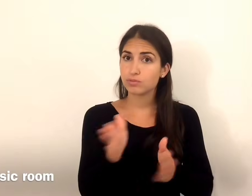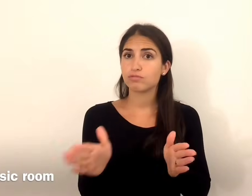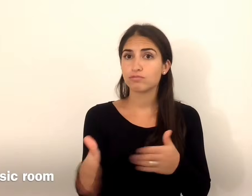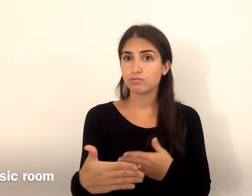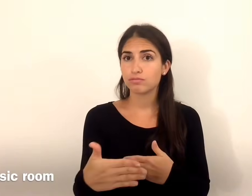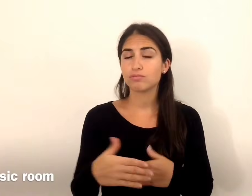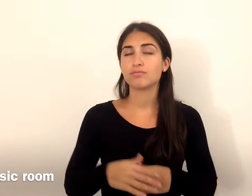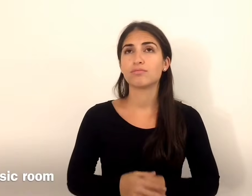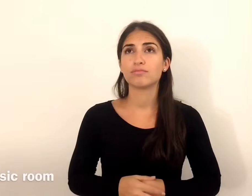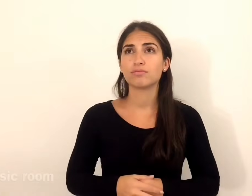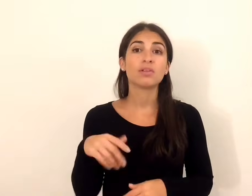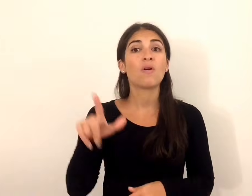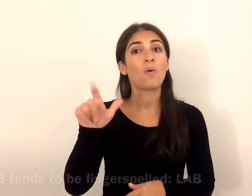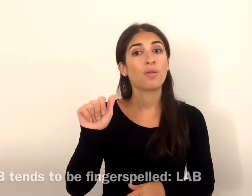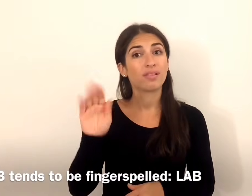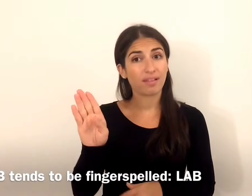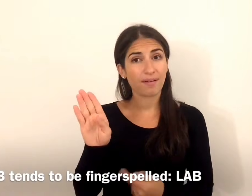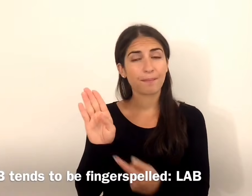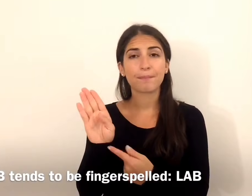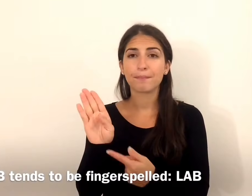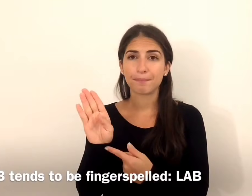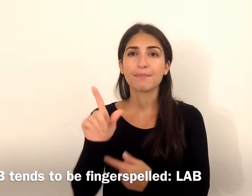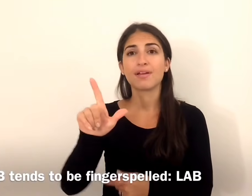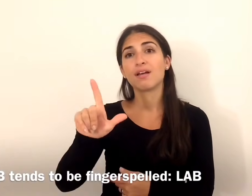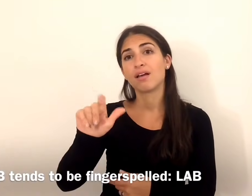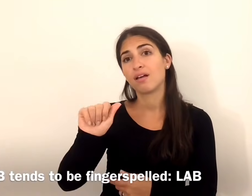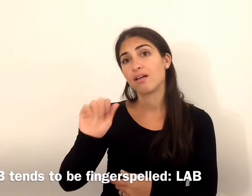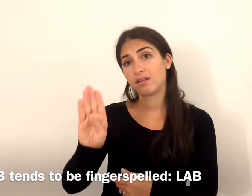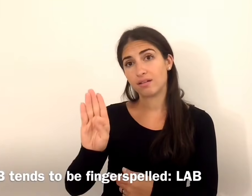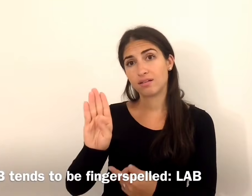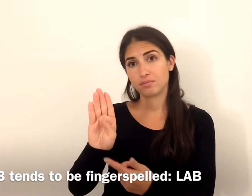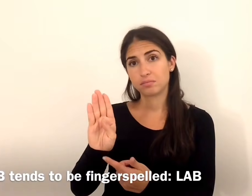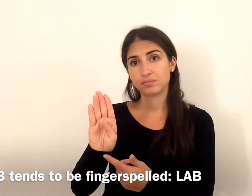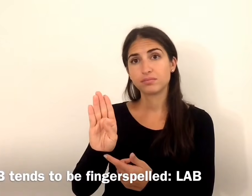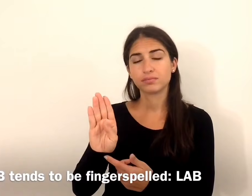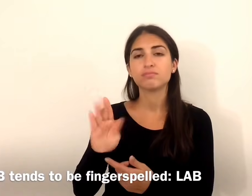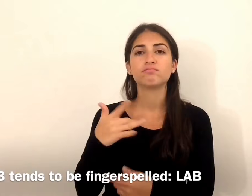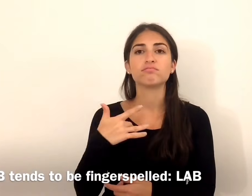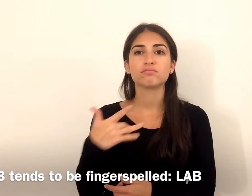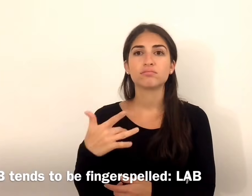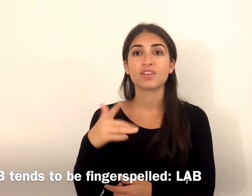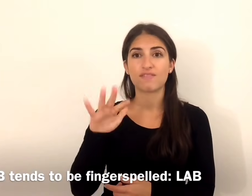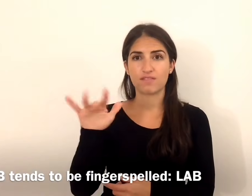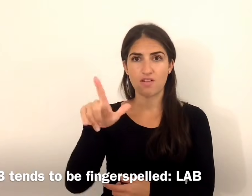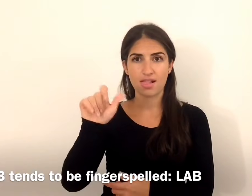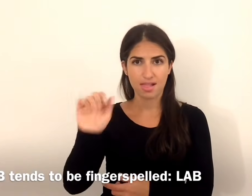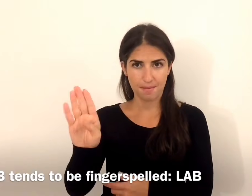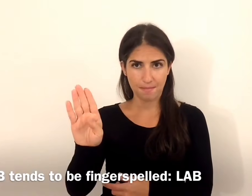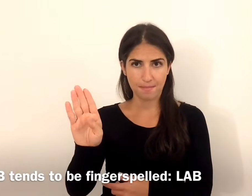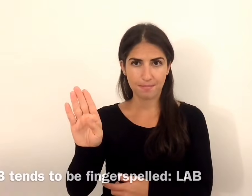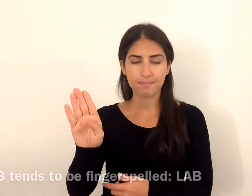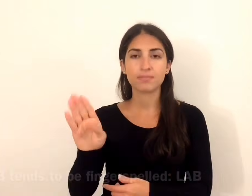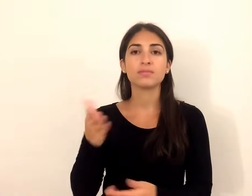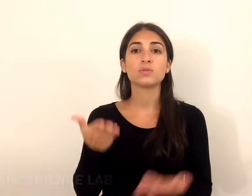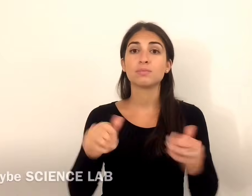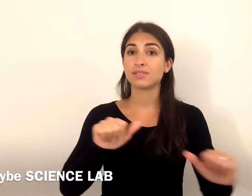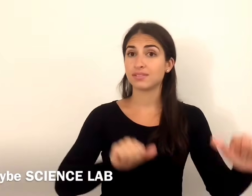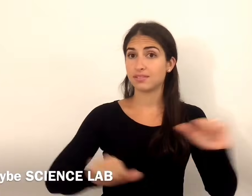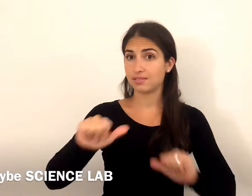music room. Oh, there's also lab, L-A-B, lab. Tend to finger spell it, lab,